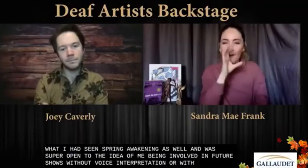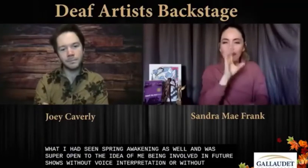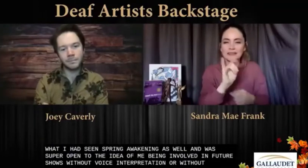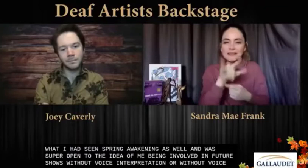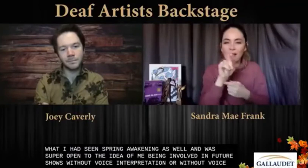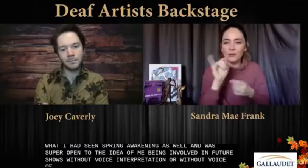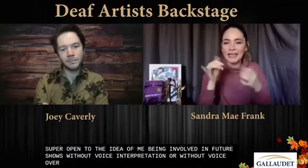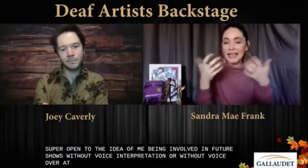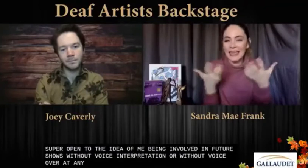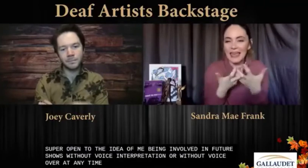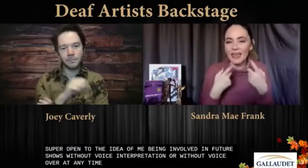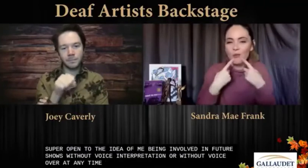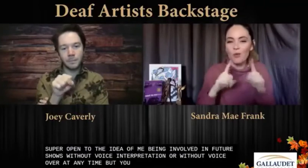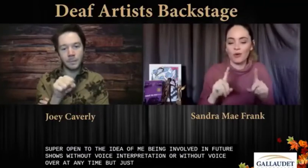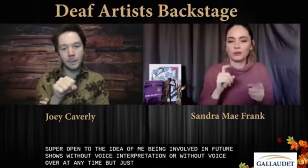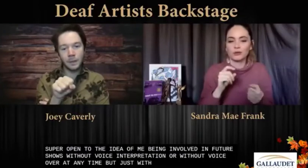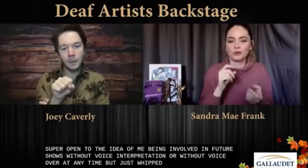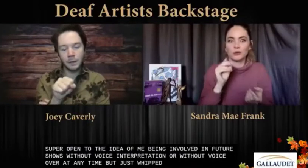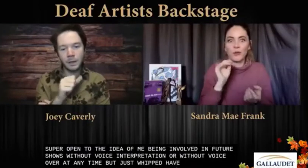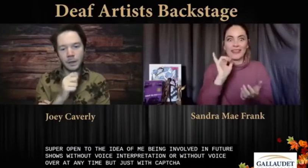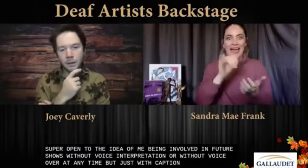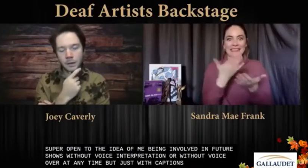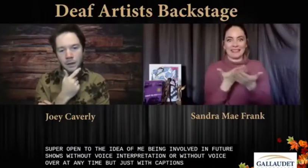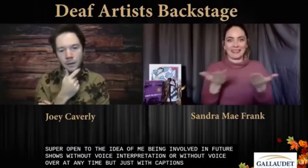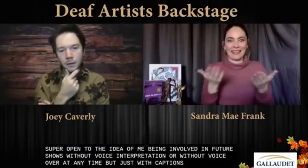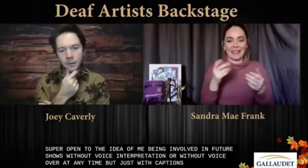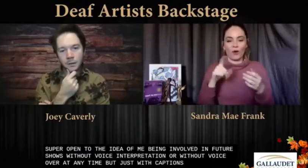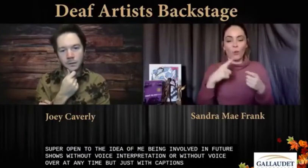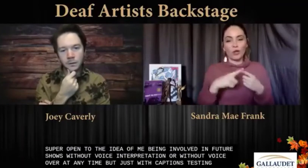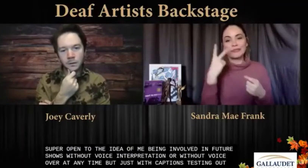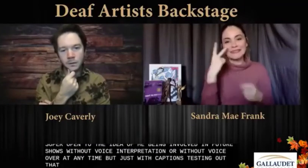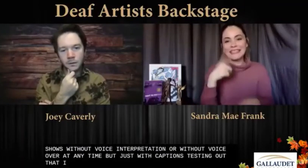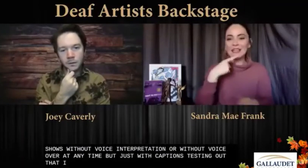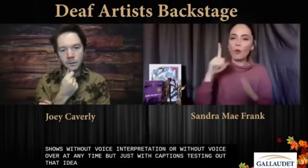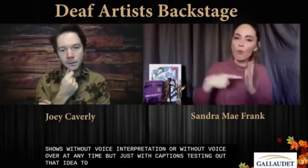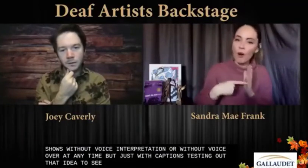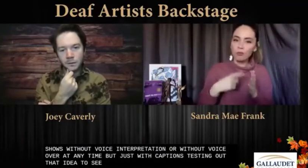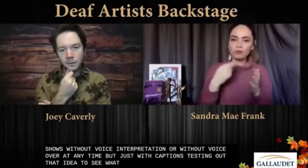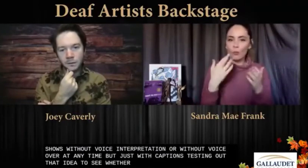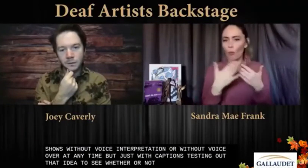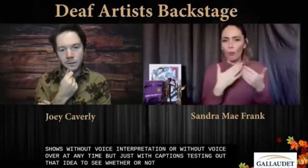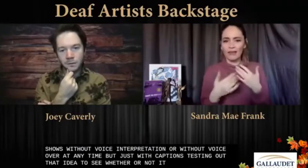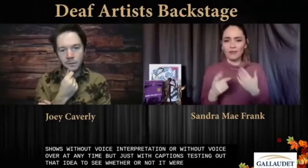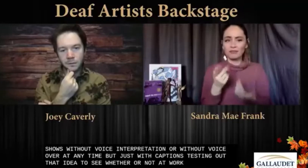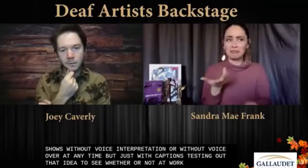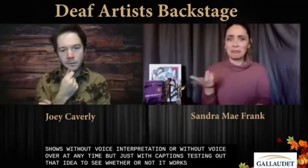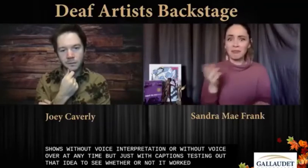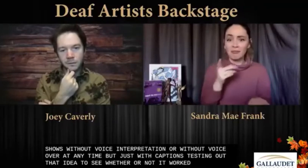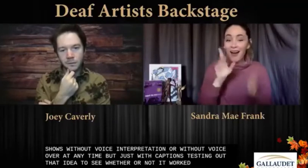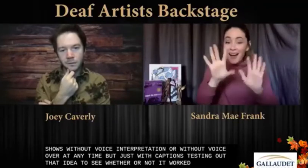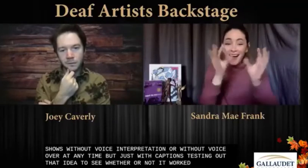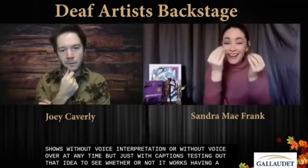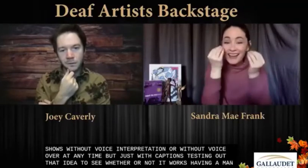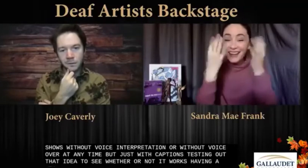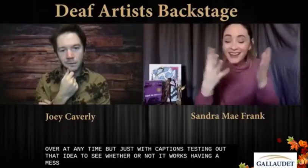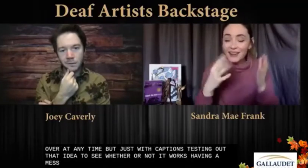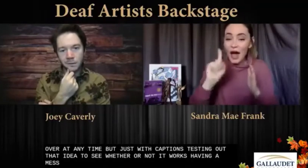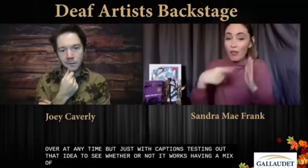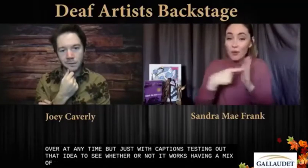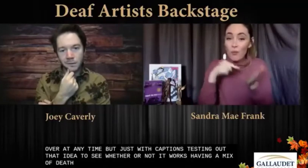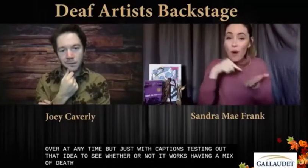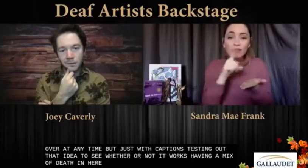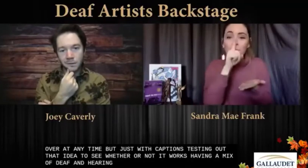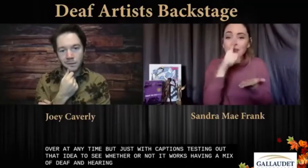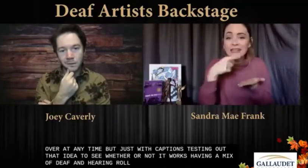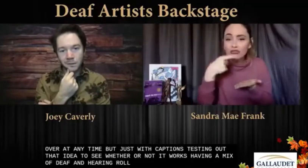without voiceover of any kind but just with captions testing out that idea to see whether or not it worked having a mix of deaf